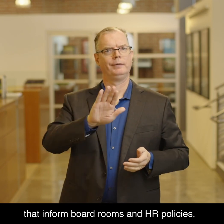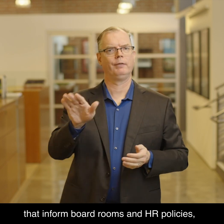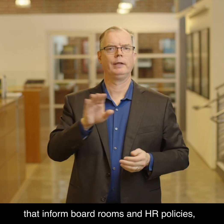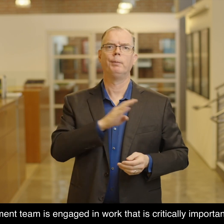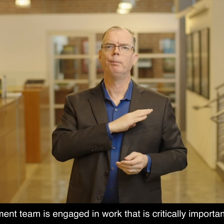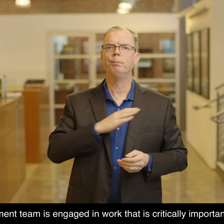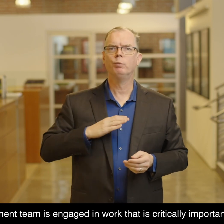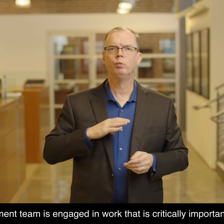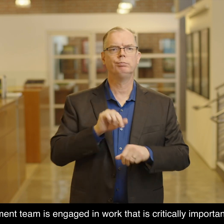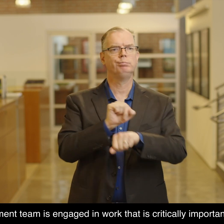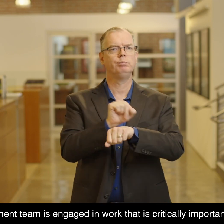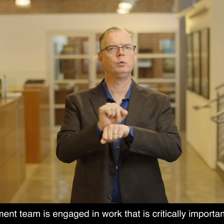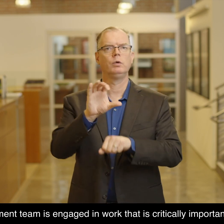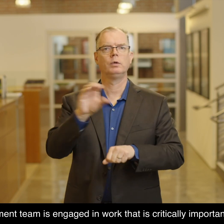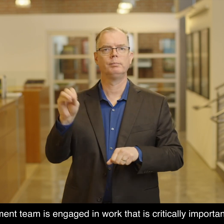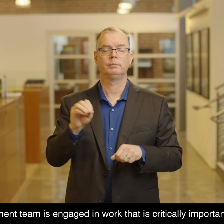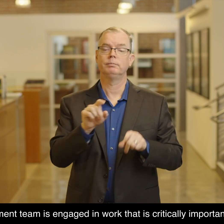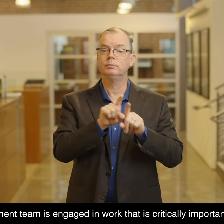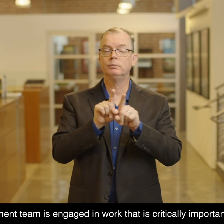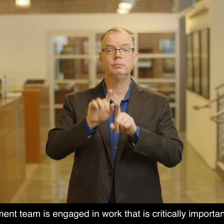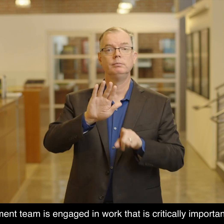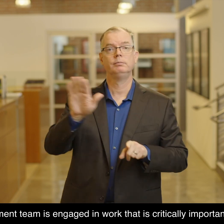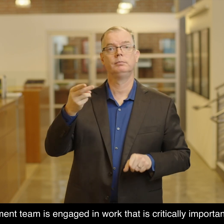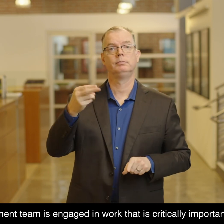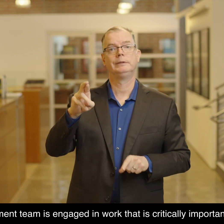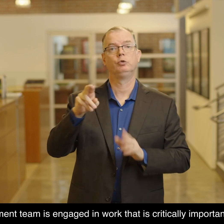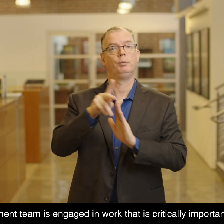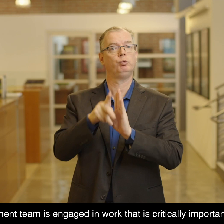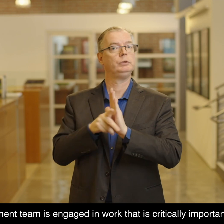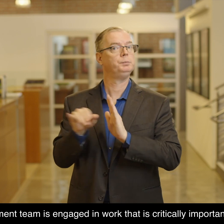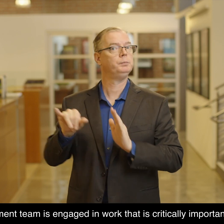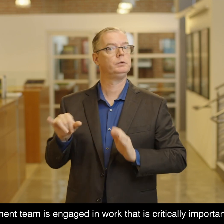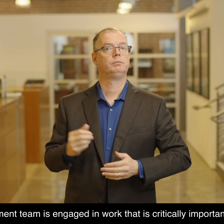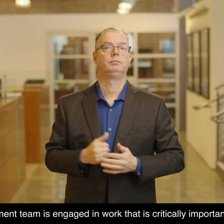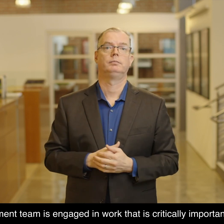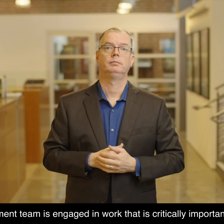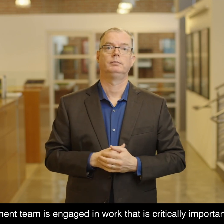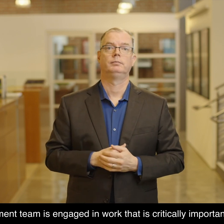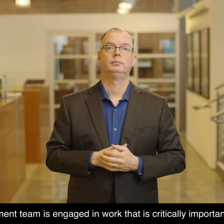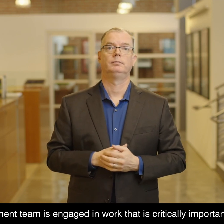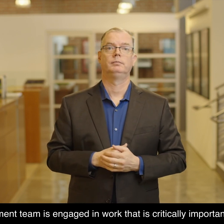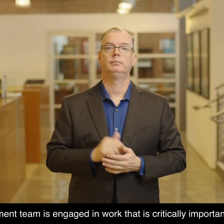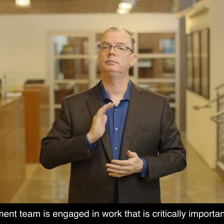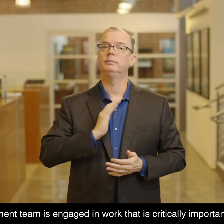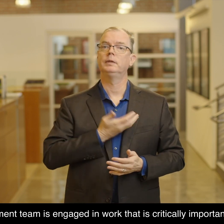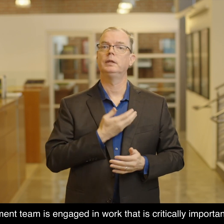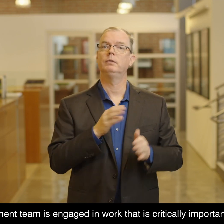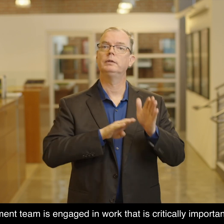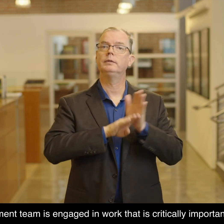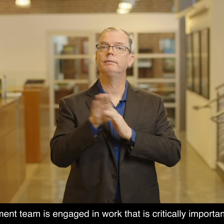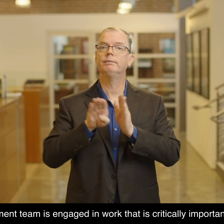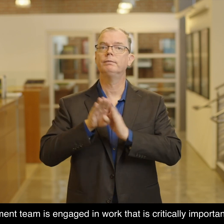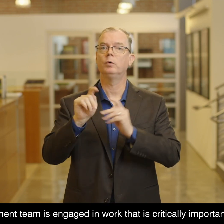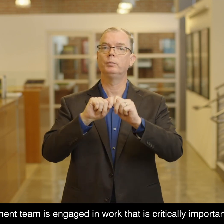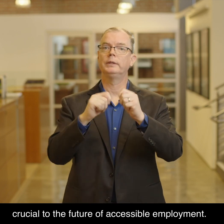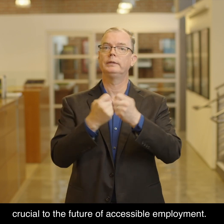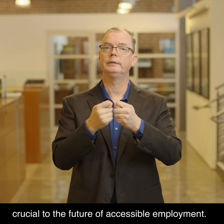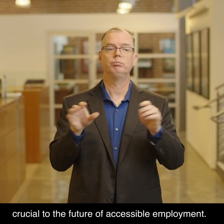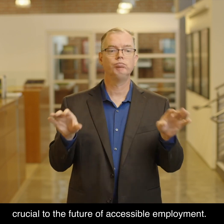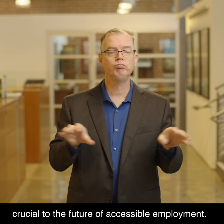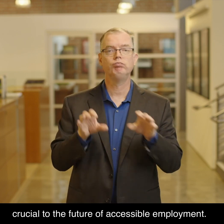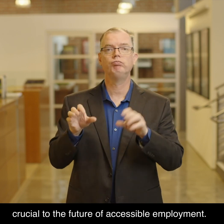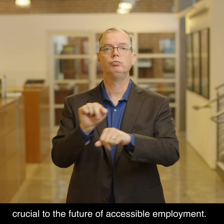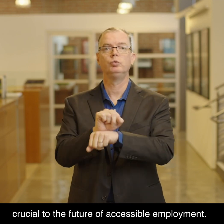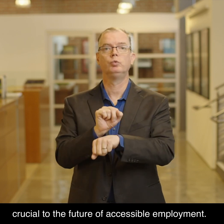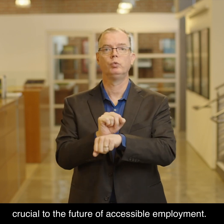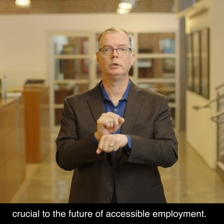policies, our development team is engaged in work that is critically important today and